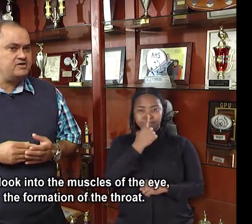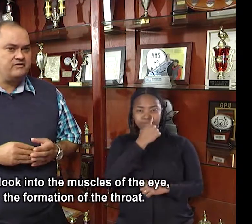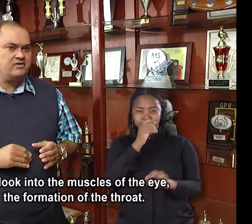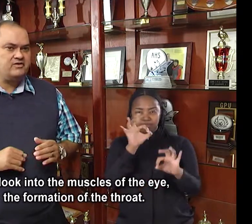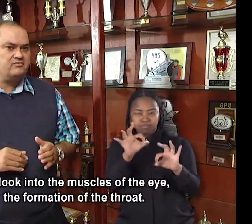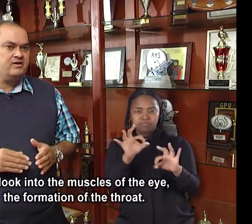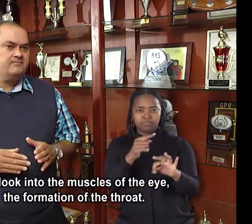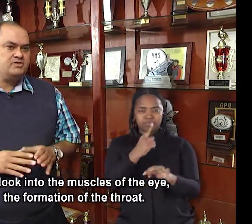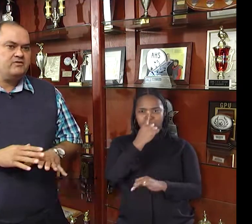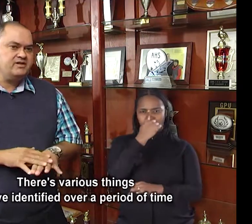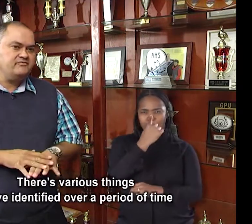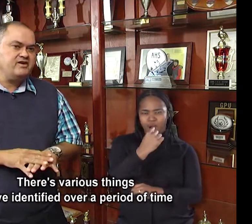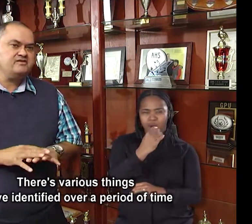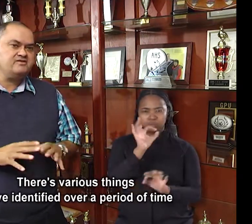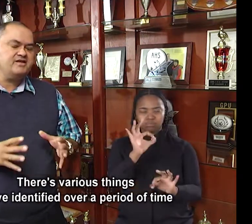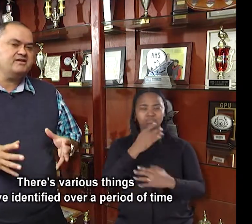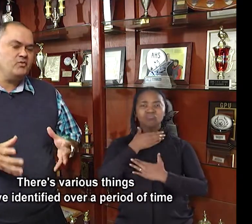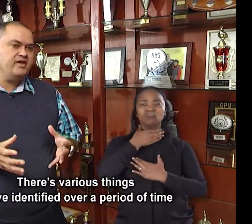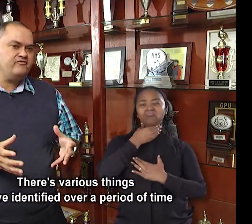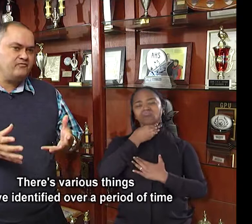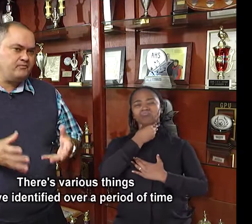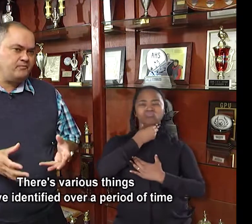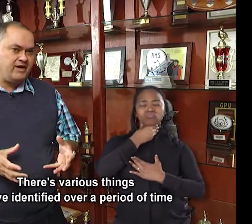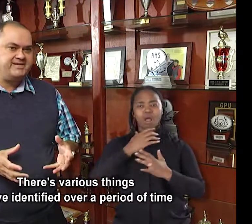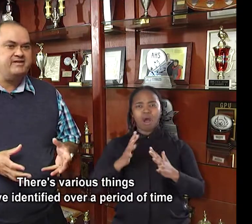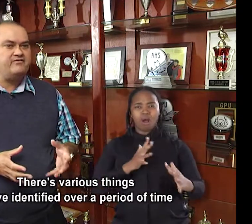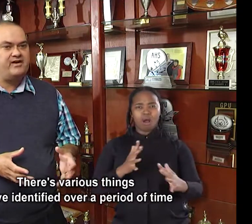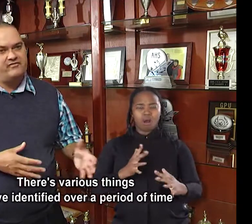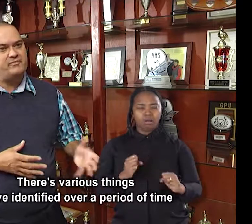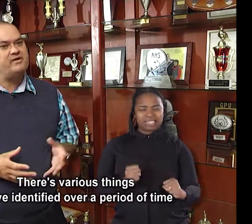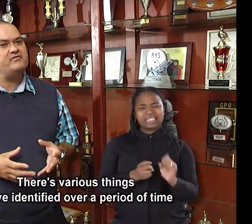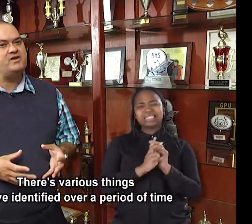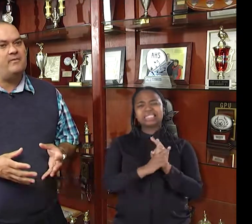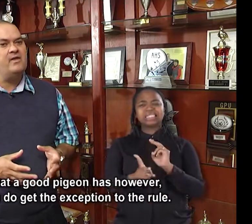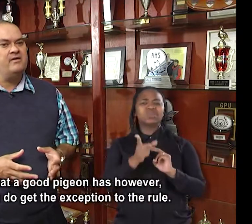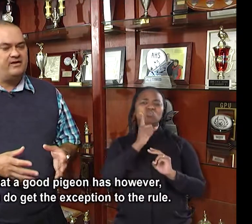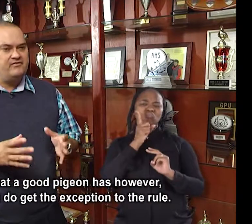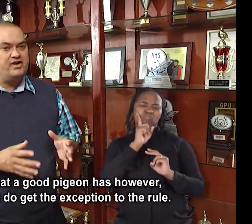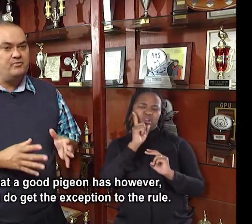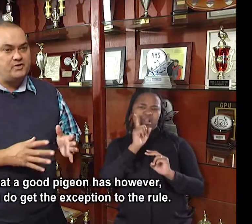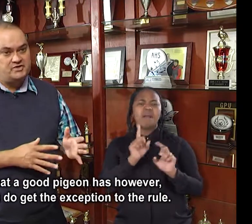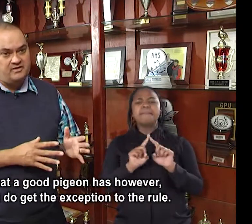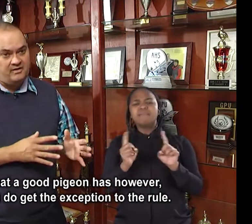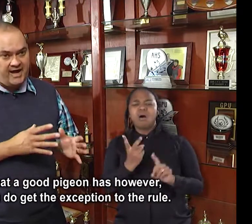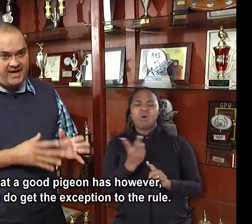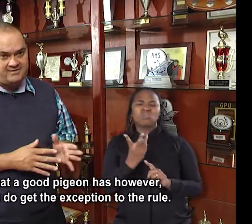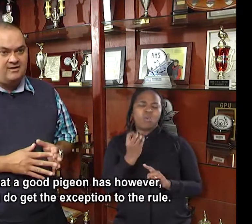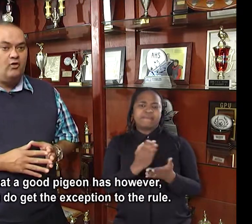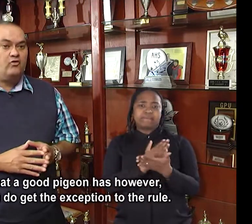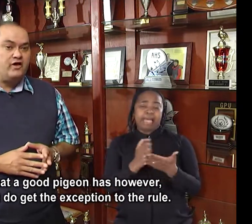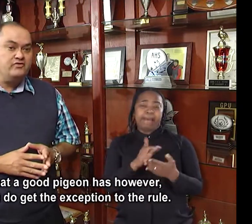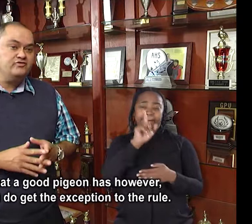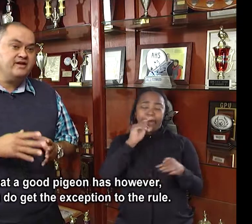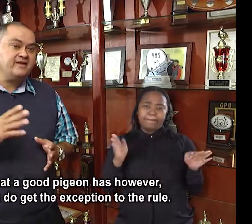the formation of the throat. So there's various things that we have identified over a period of time that a very good pigeon